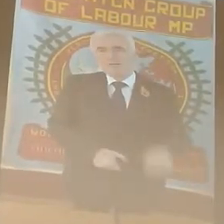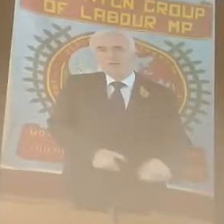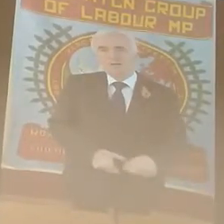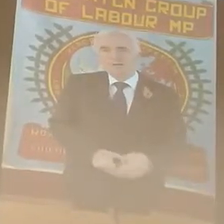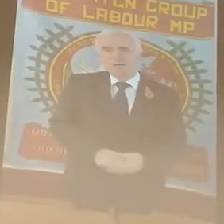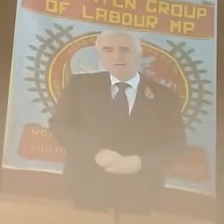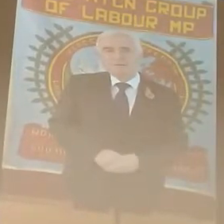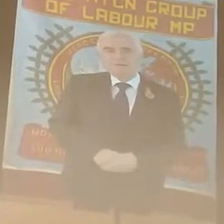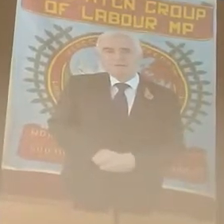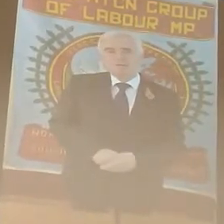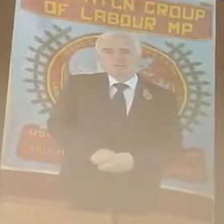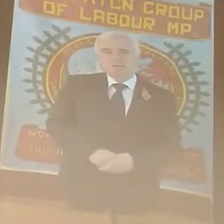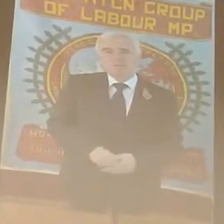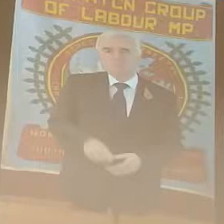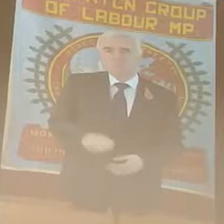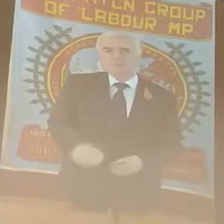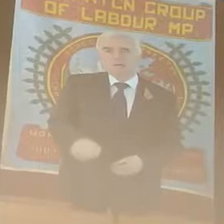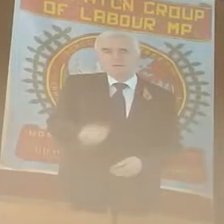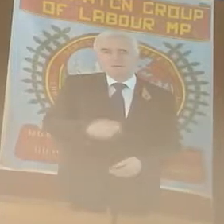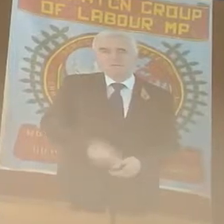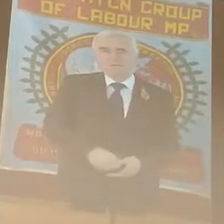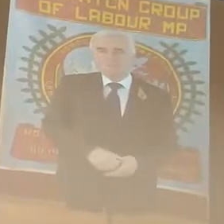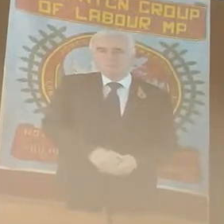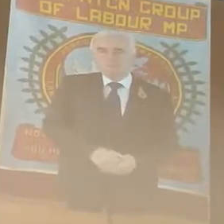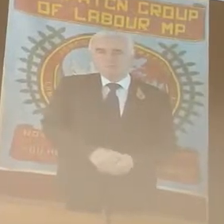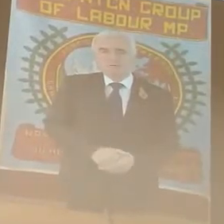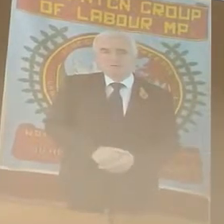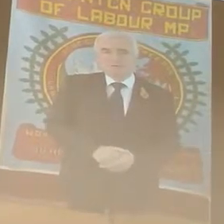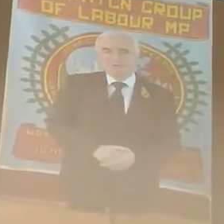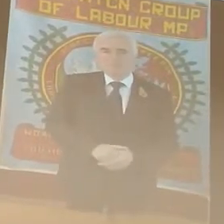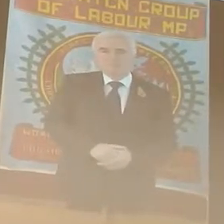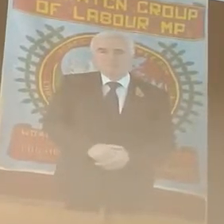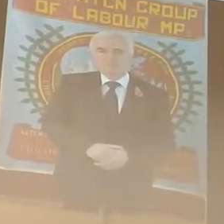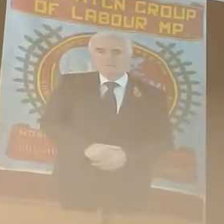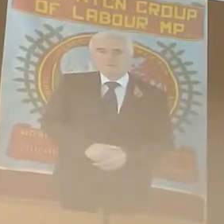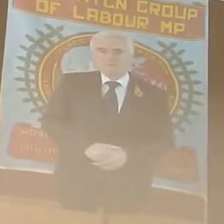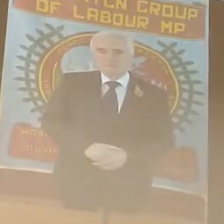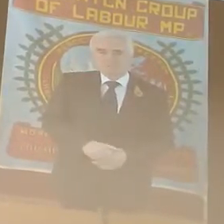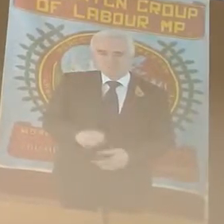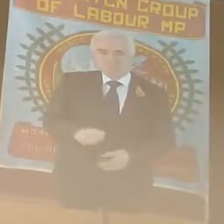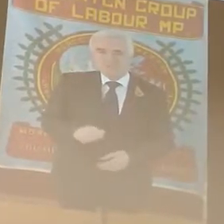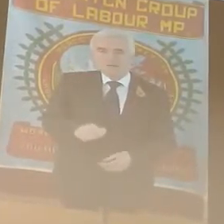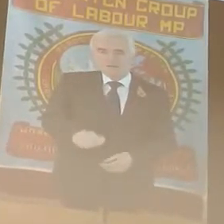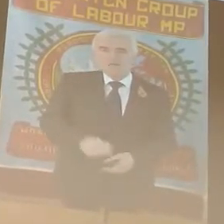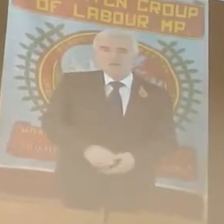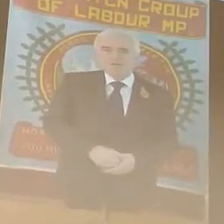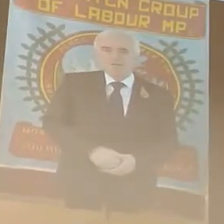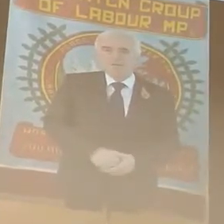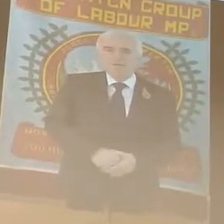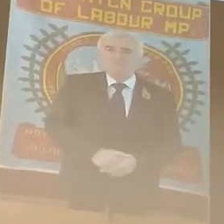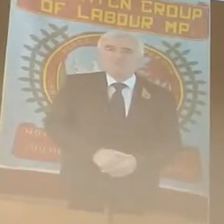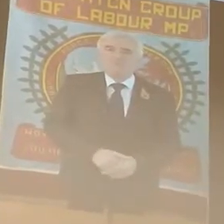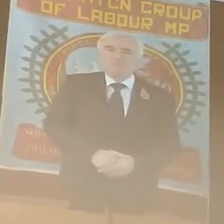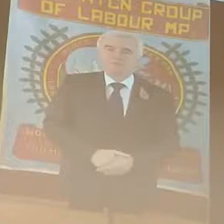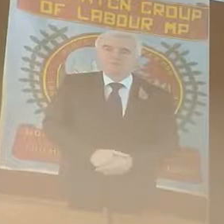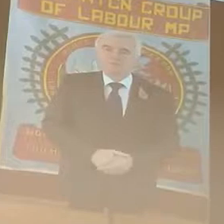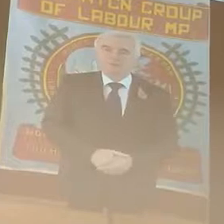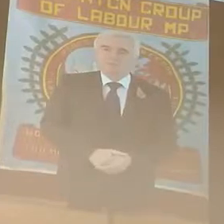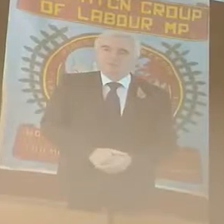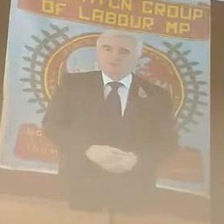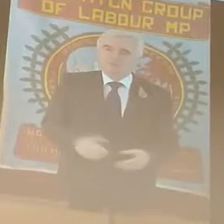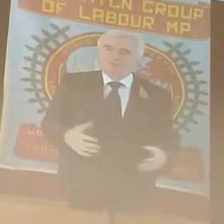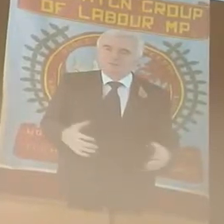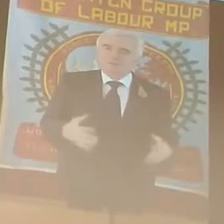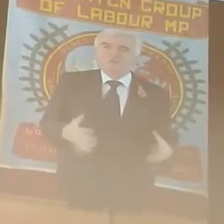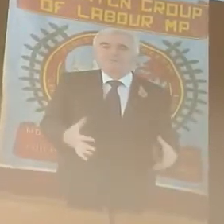about making sure we're campaigning in elections to support candidates who support disabled people. And it's taking direct action whenever we